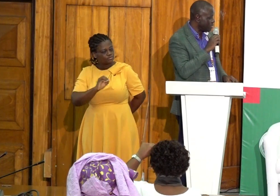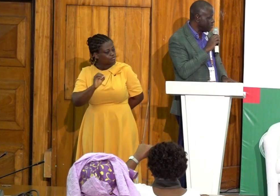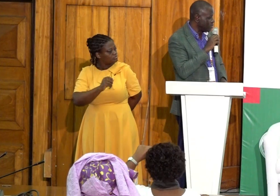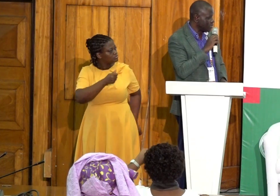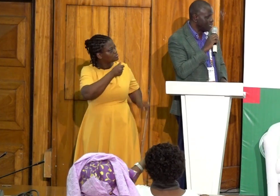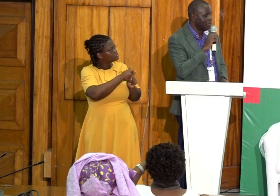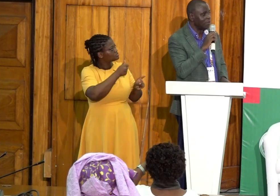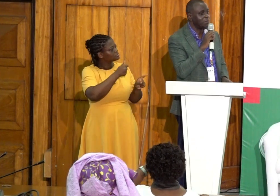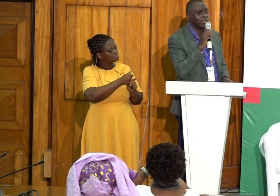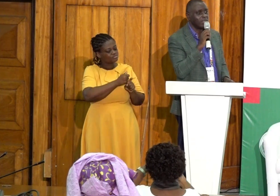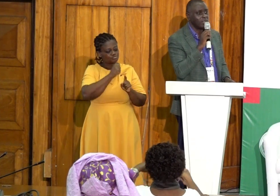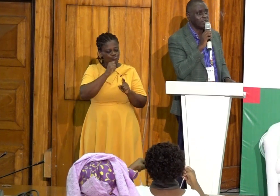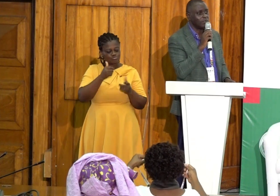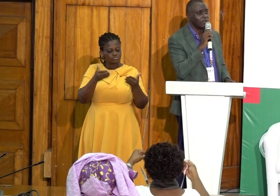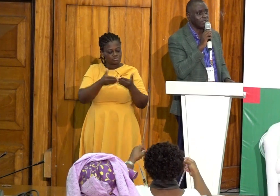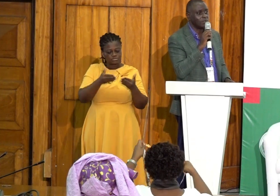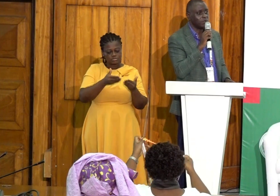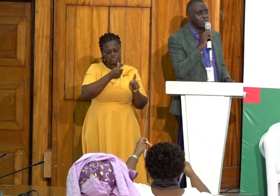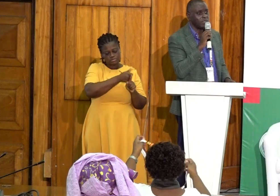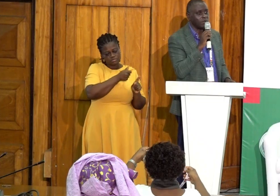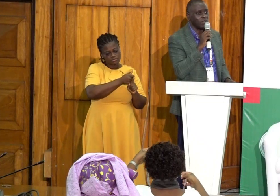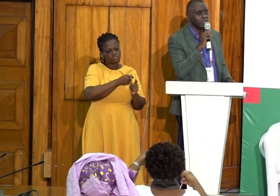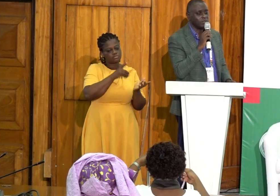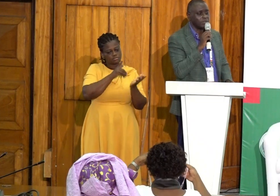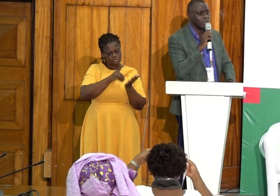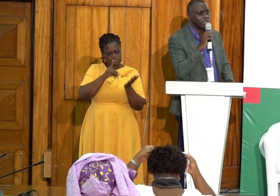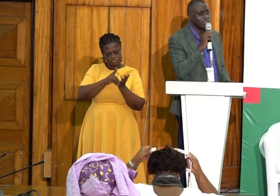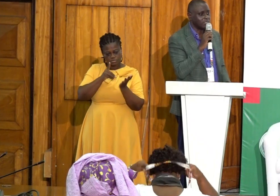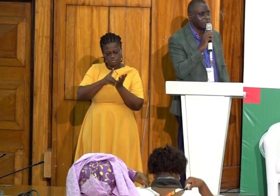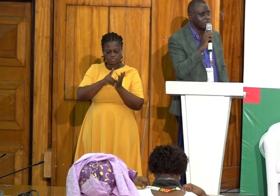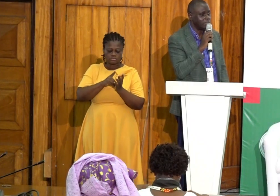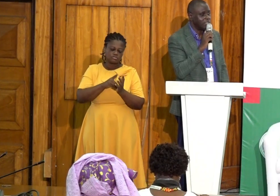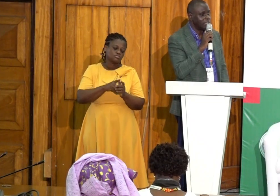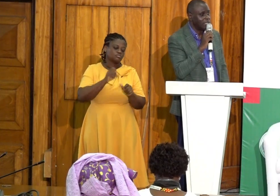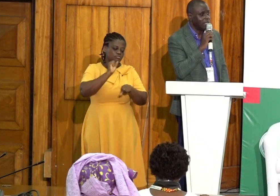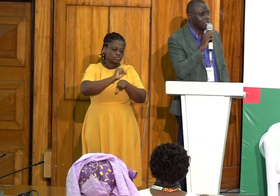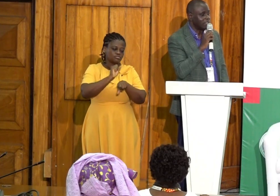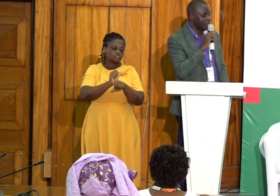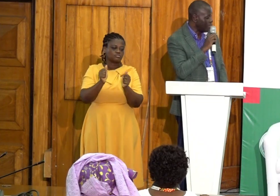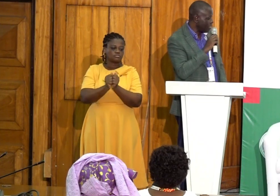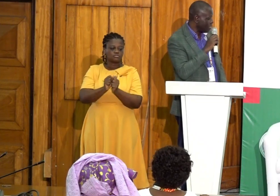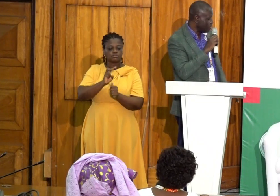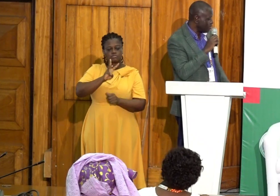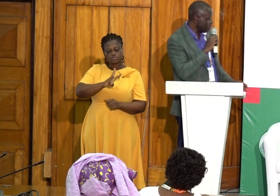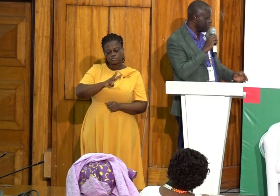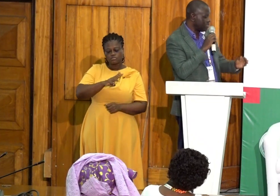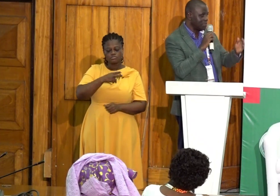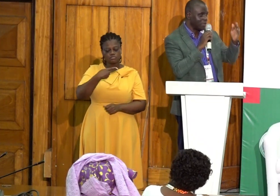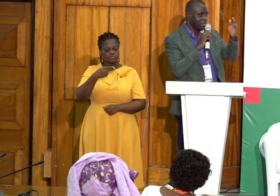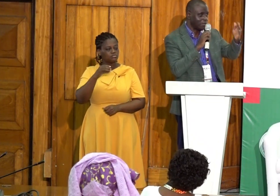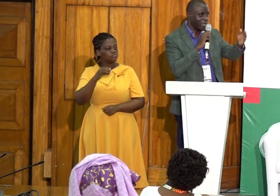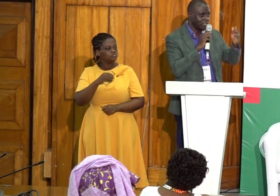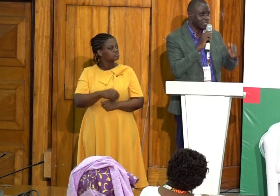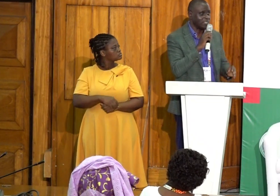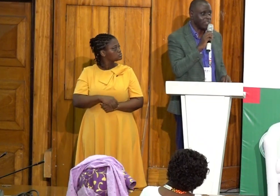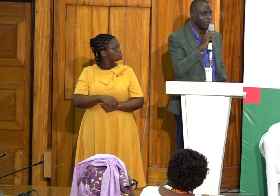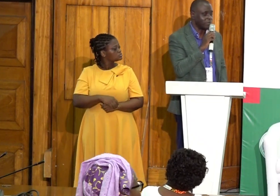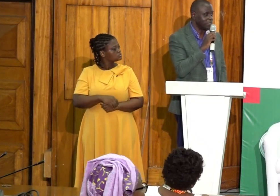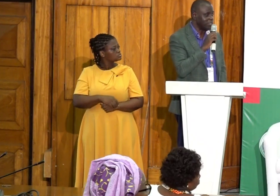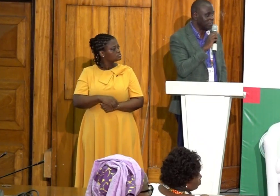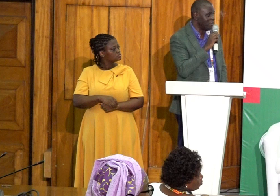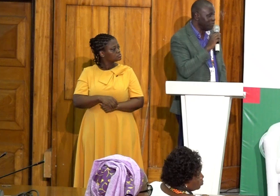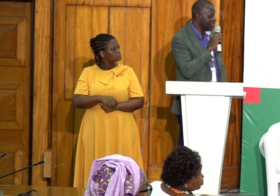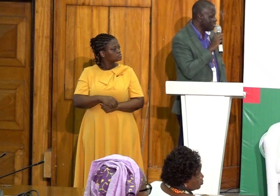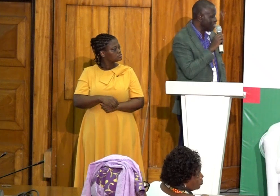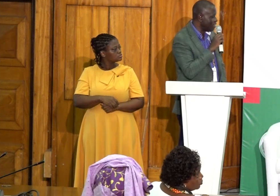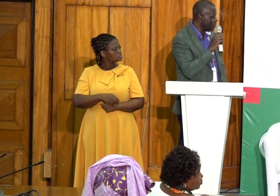myself, but I'm Dr. Kagwa Mugaga, working with the World Health Organization at the Uganda country office, but my senior from